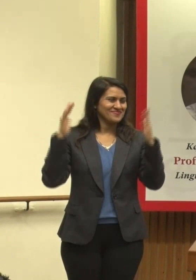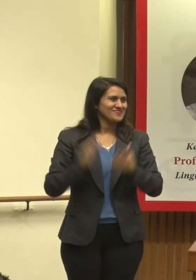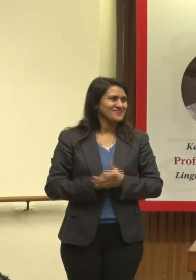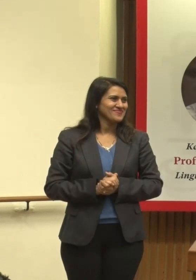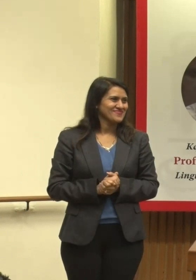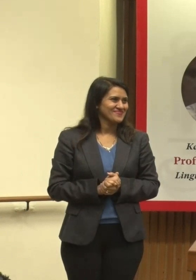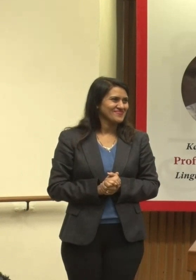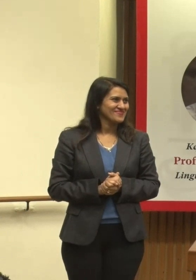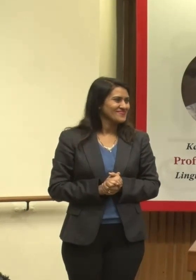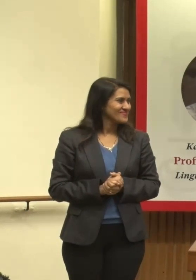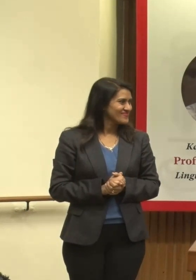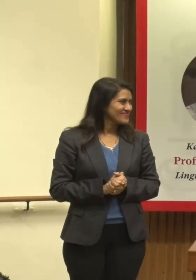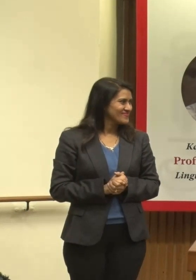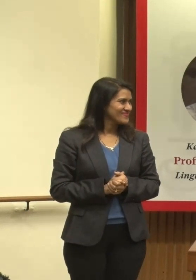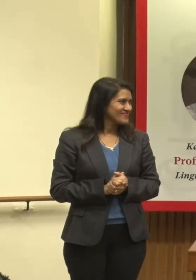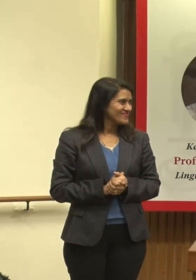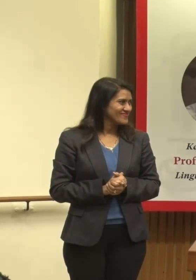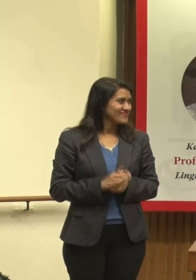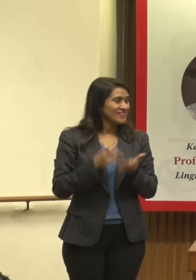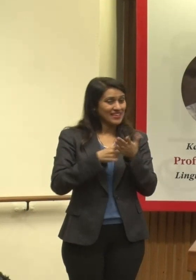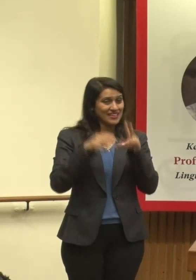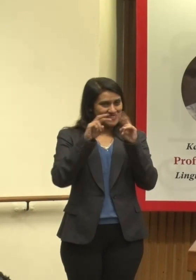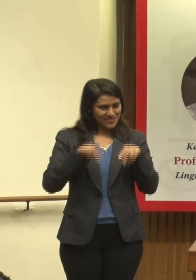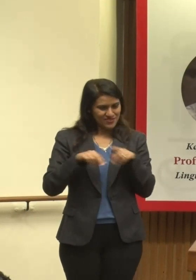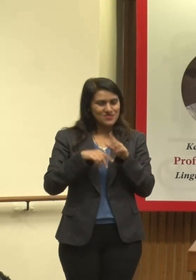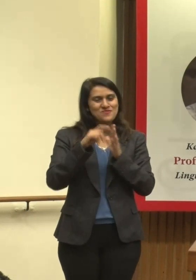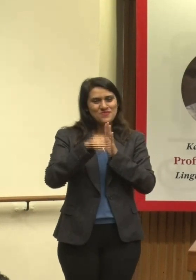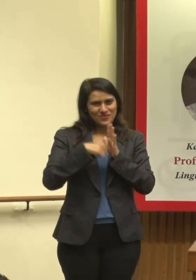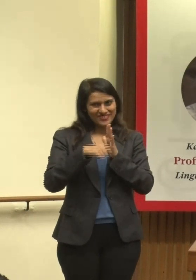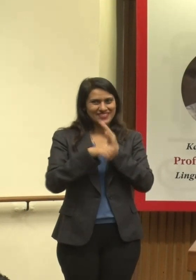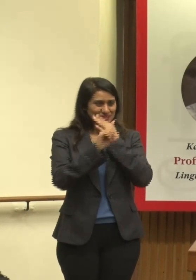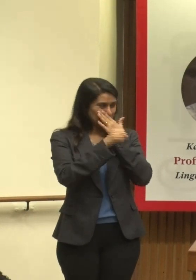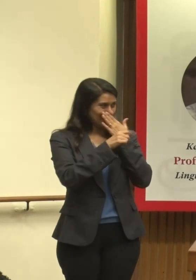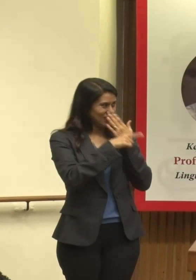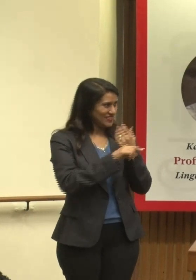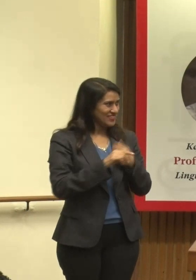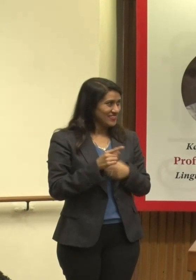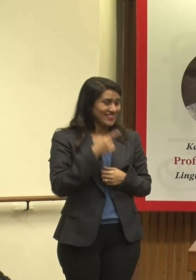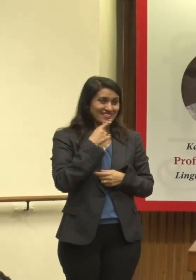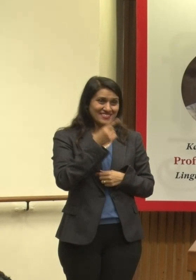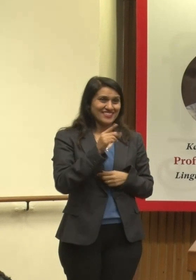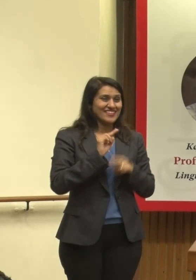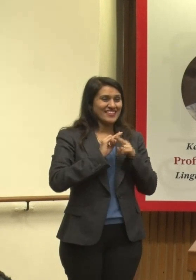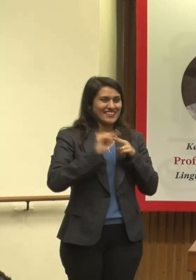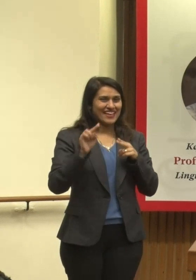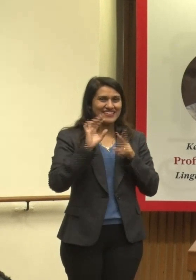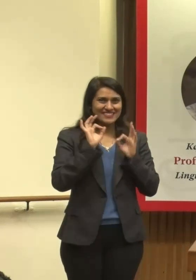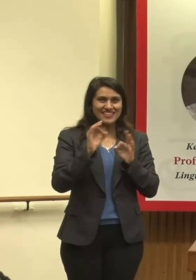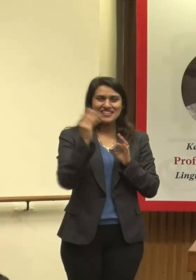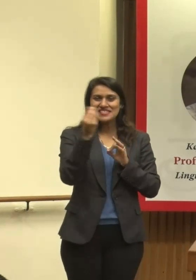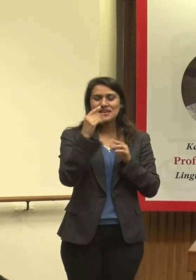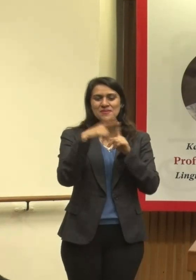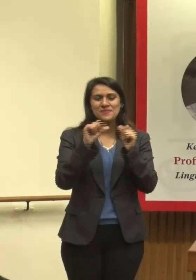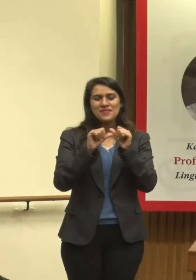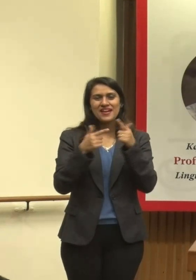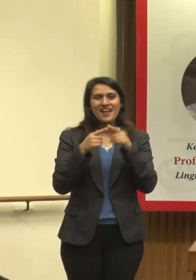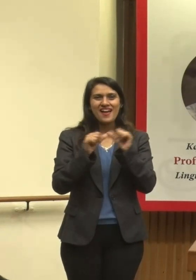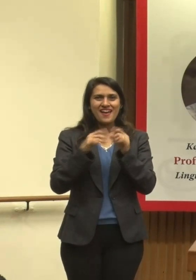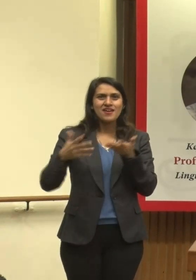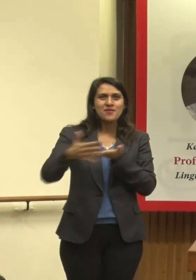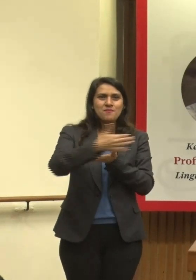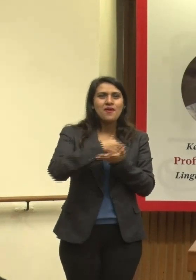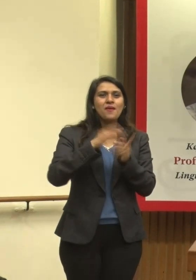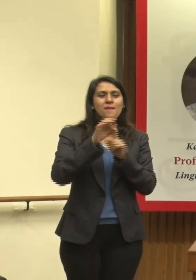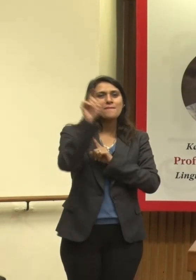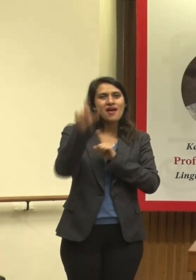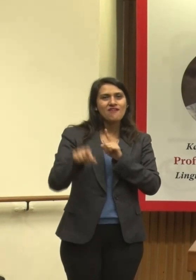So I think that's of course a research project, and I think this ties in nicely with what some data that our crime and punishment